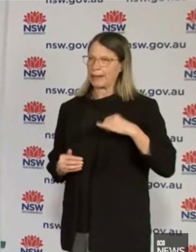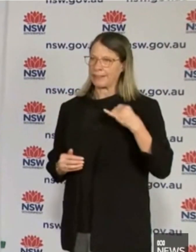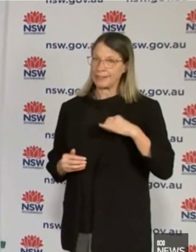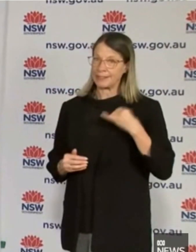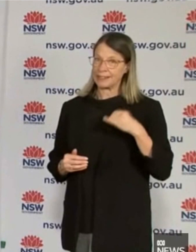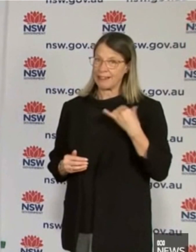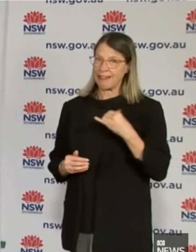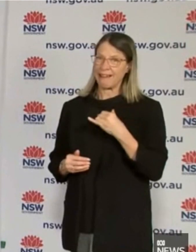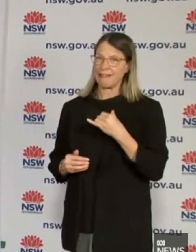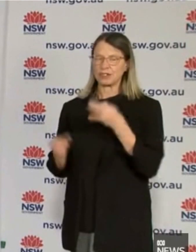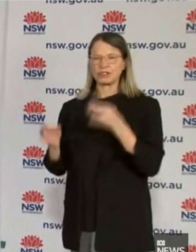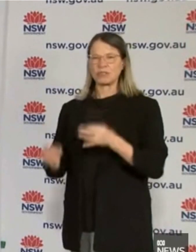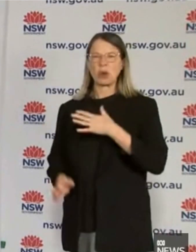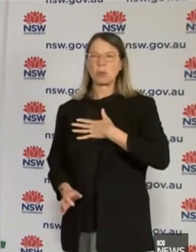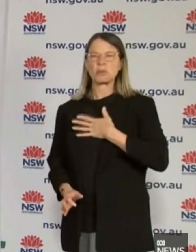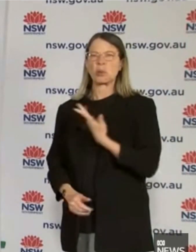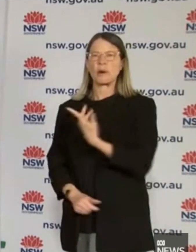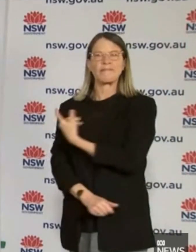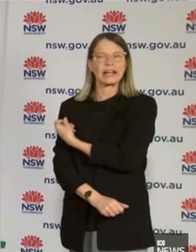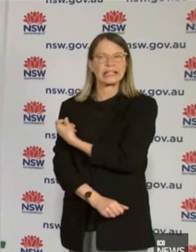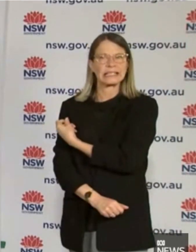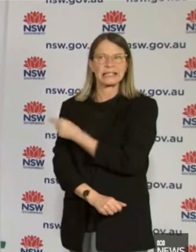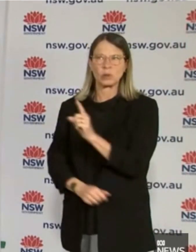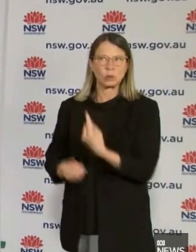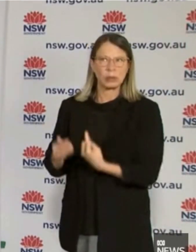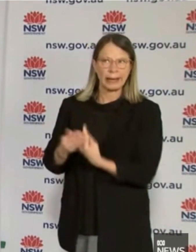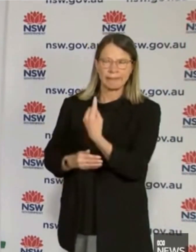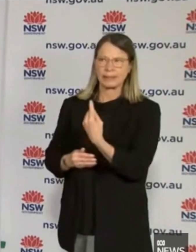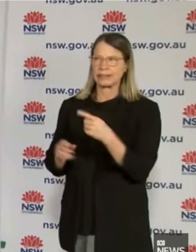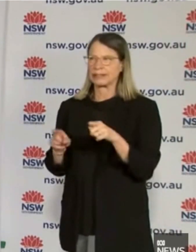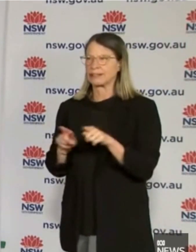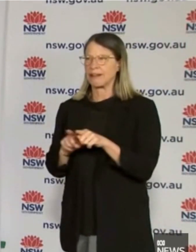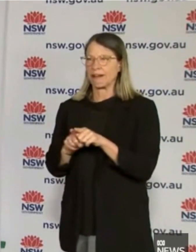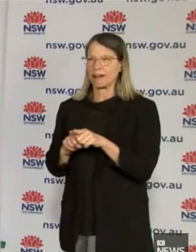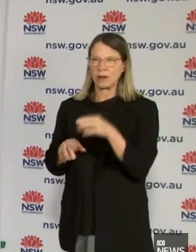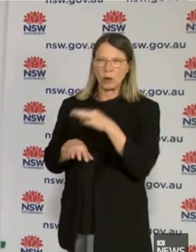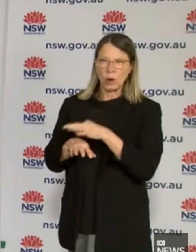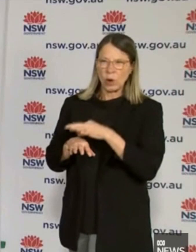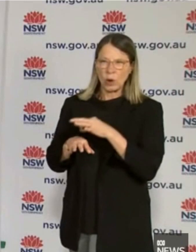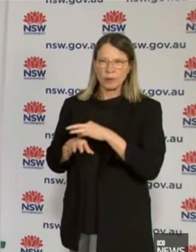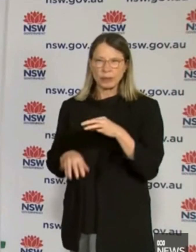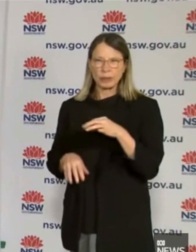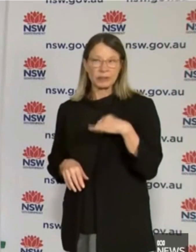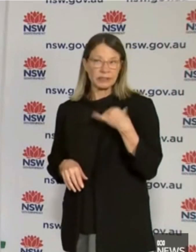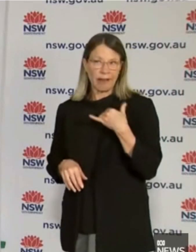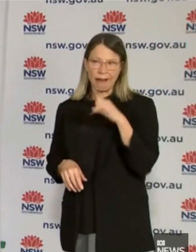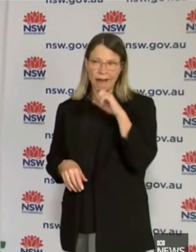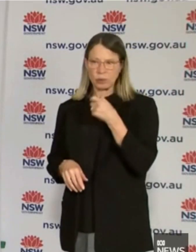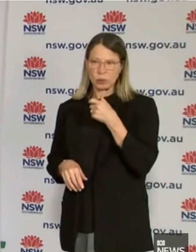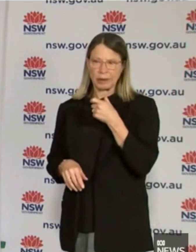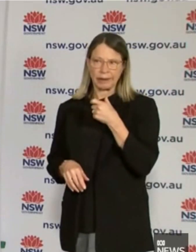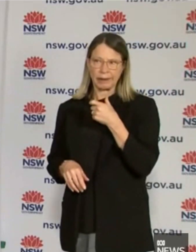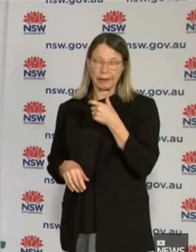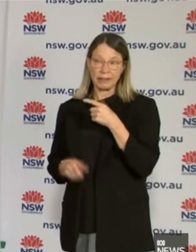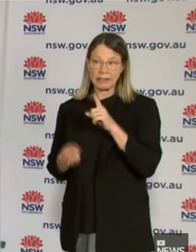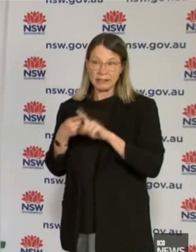little while ago and there was many firm plans at the time. Has there been any update on whether they'll be paid or would move to other areas of the hospital? No, there